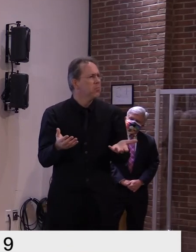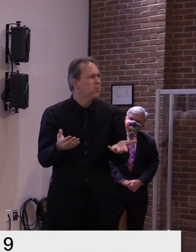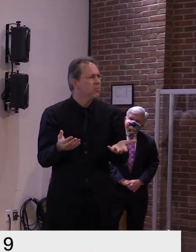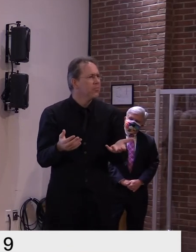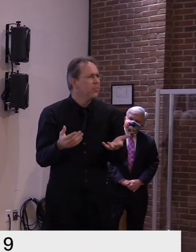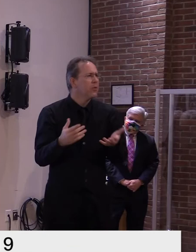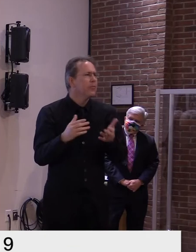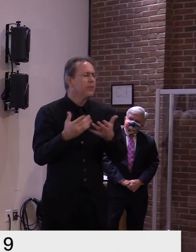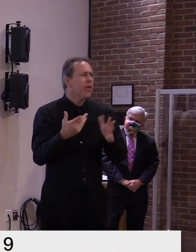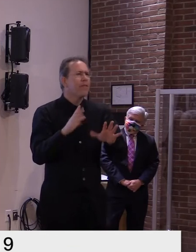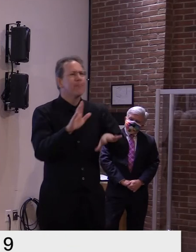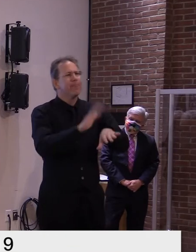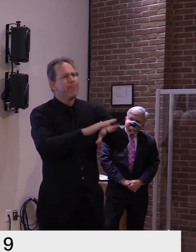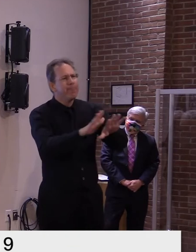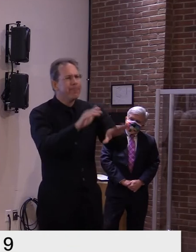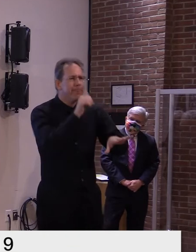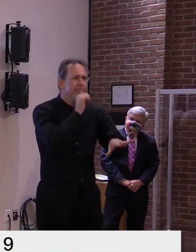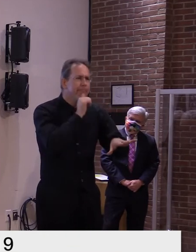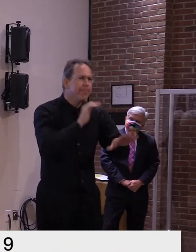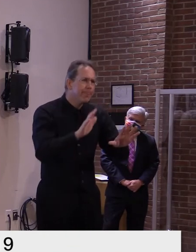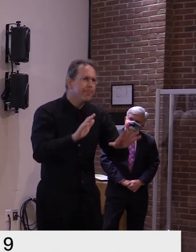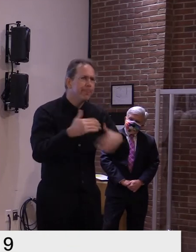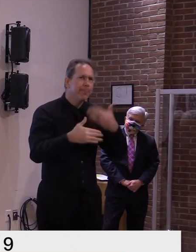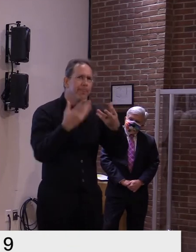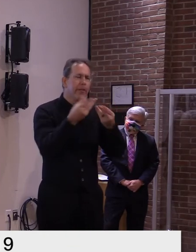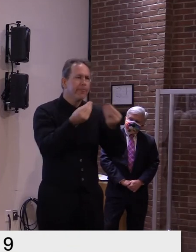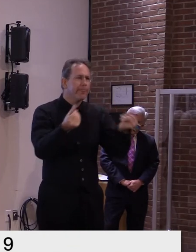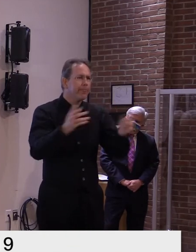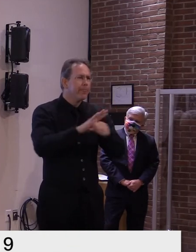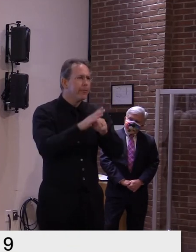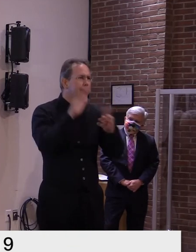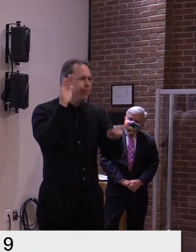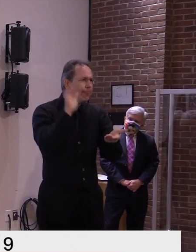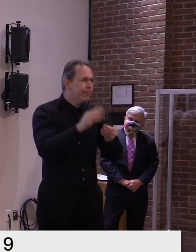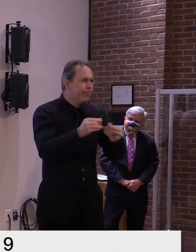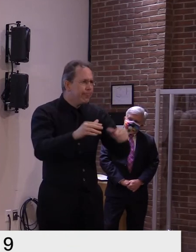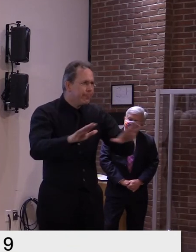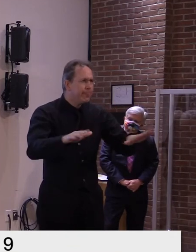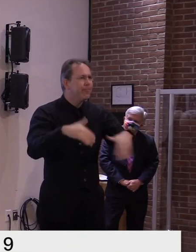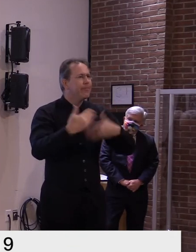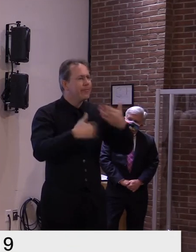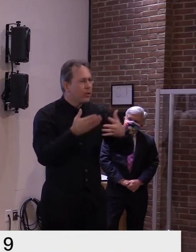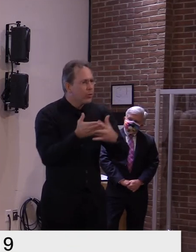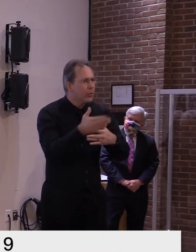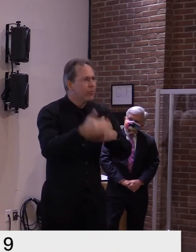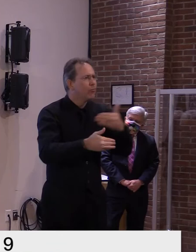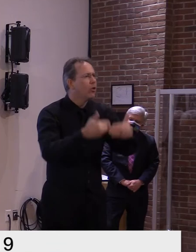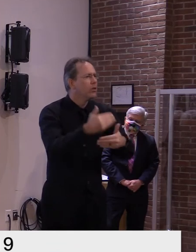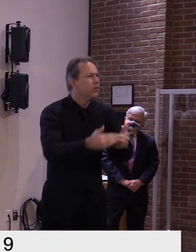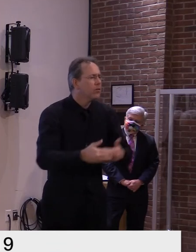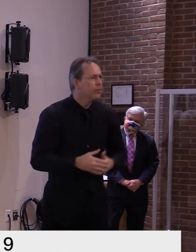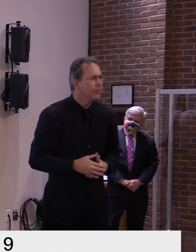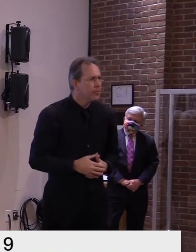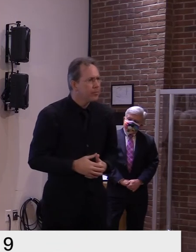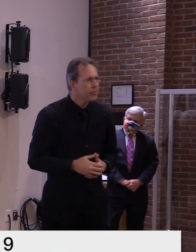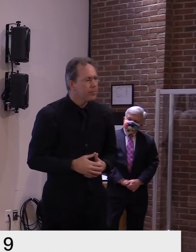to just let these events play out, if you will, a little bit before